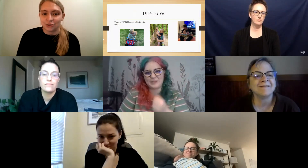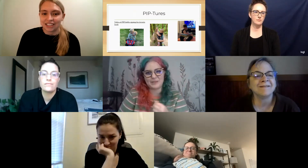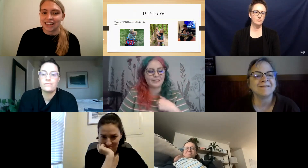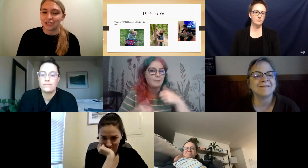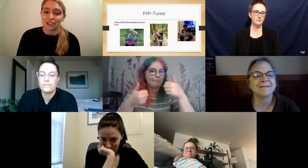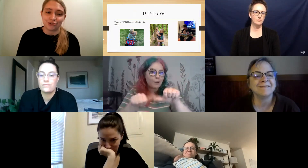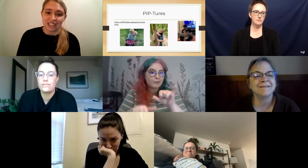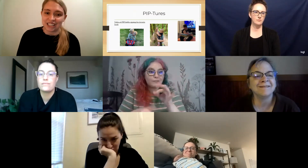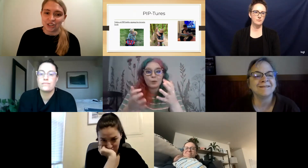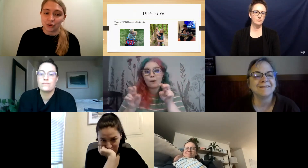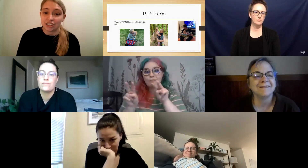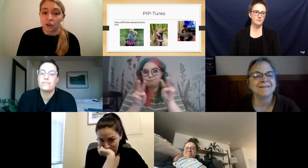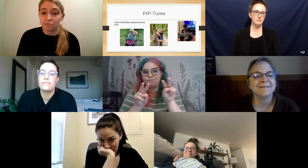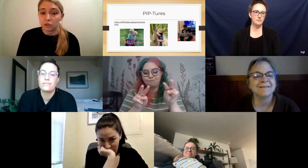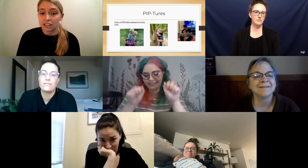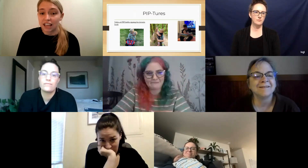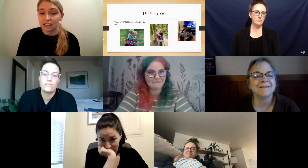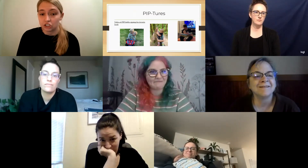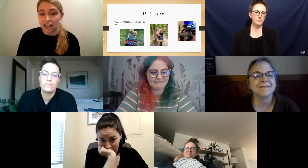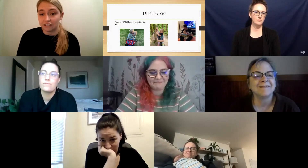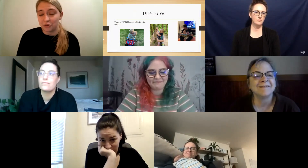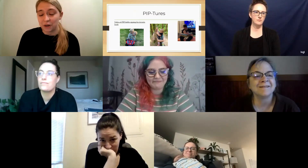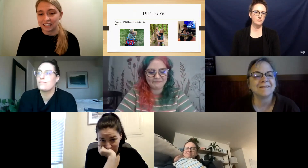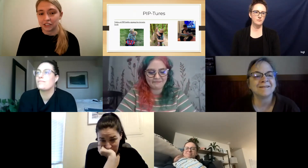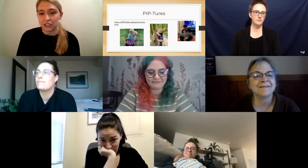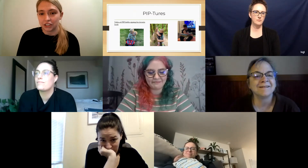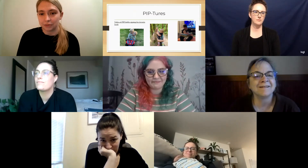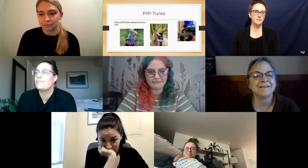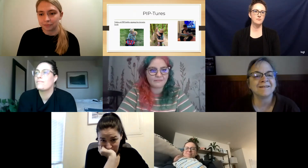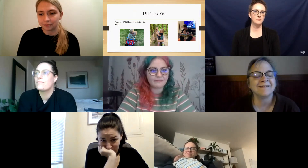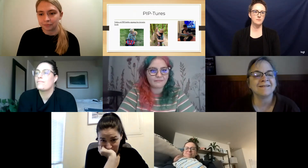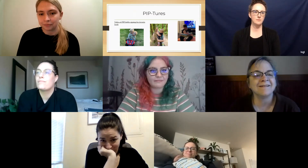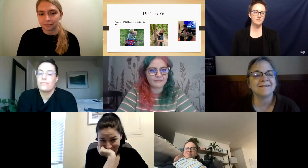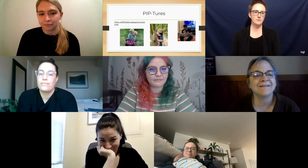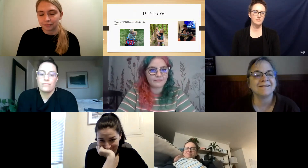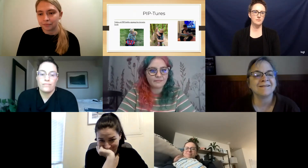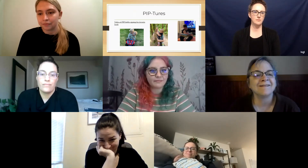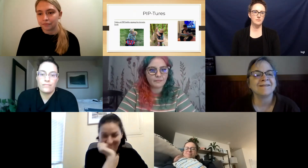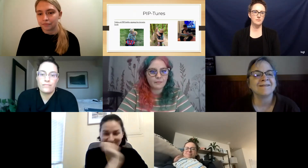the stories, and it's just really cute. And so I've posted that in the chat if you want to take a look.